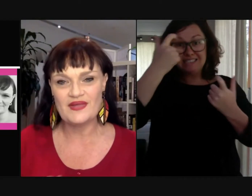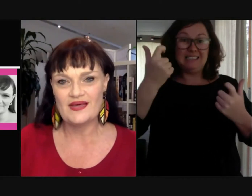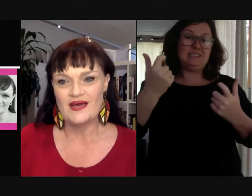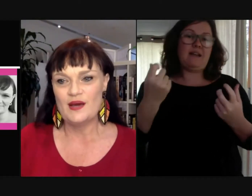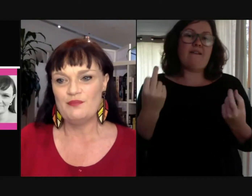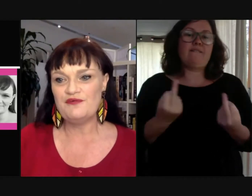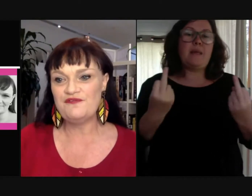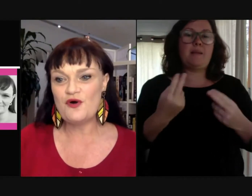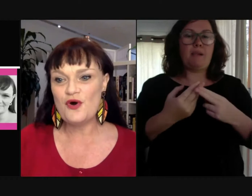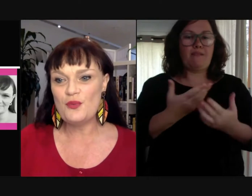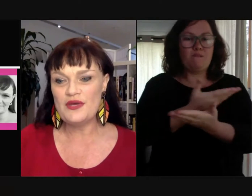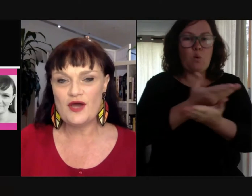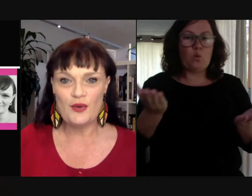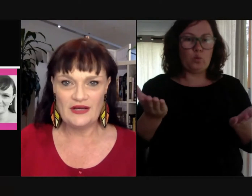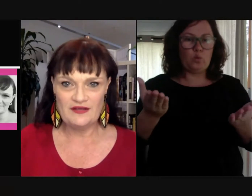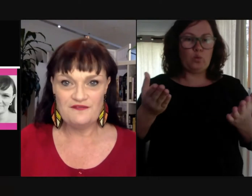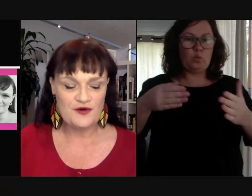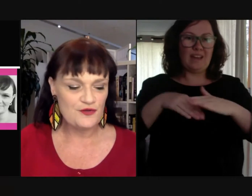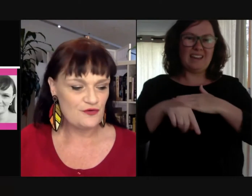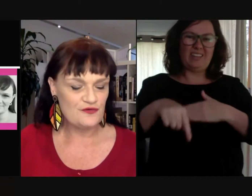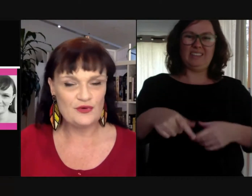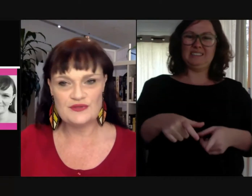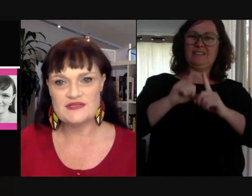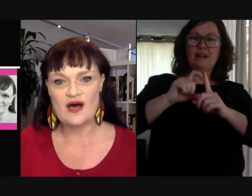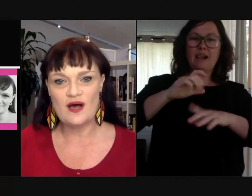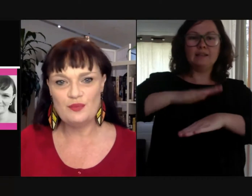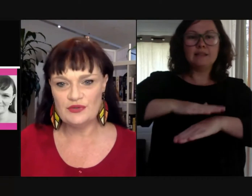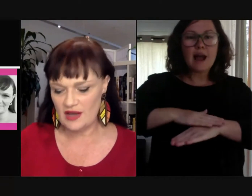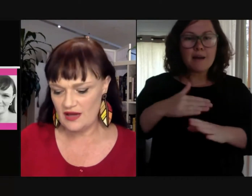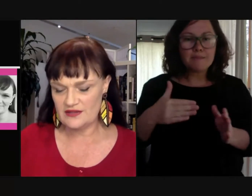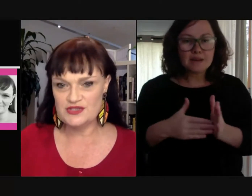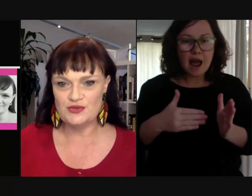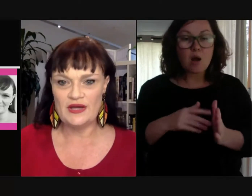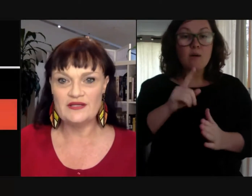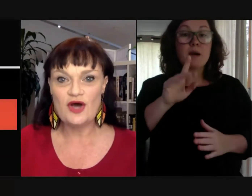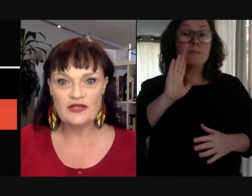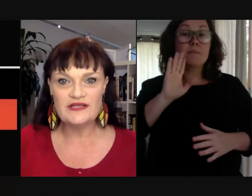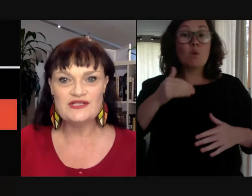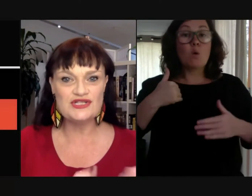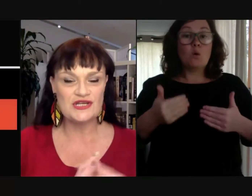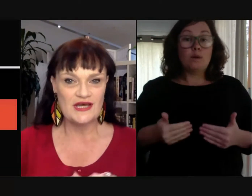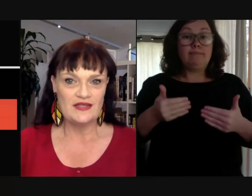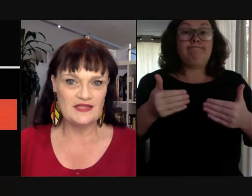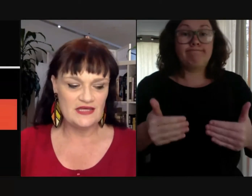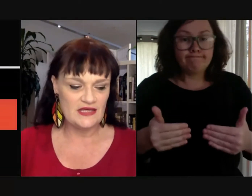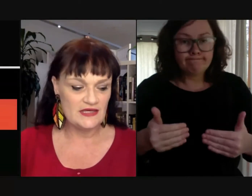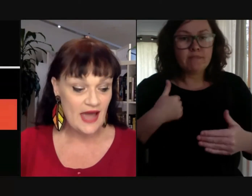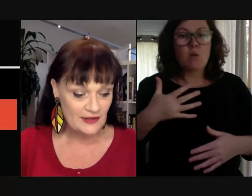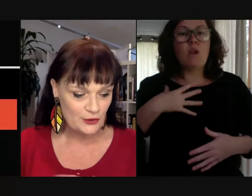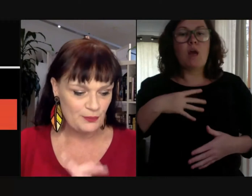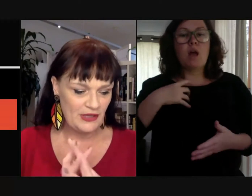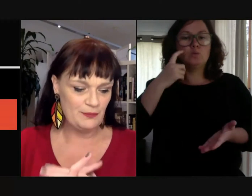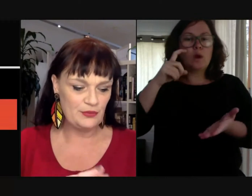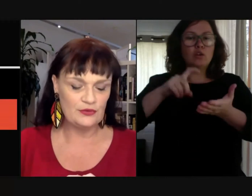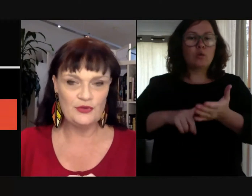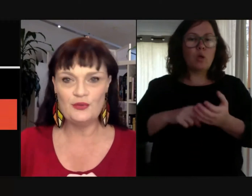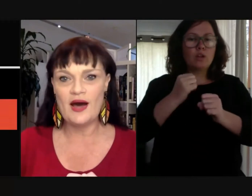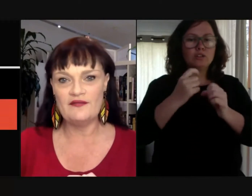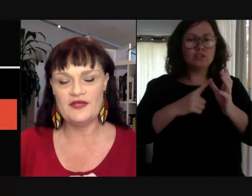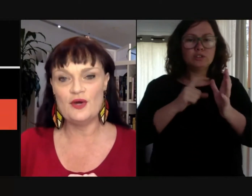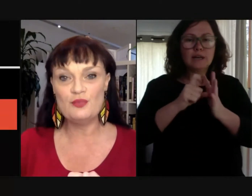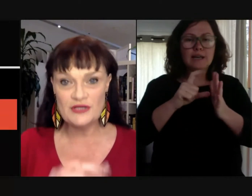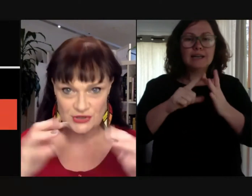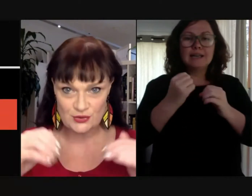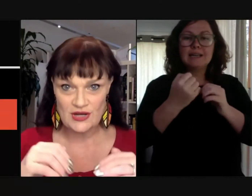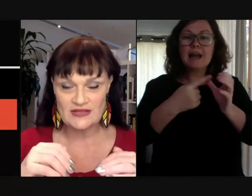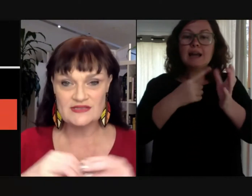time. Before we go any further, of course, I would like to acknowledge the Gadigal people who are